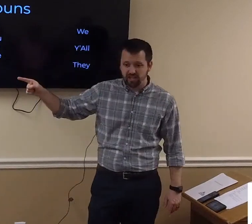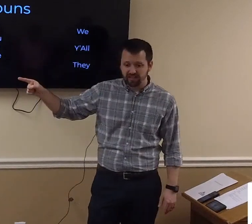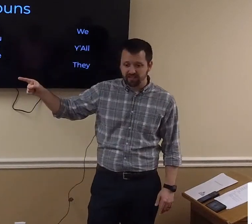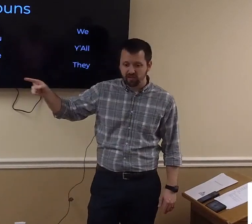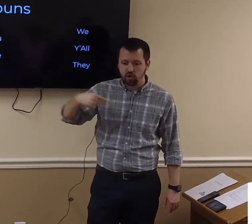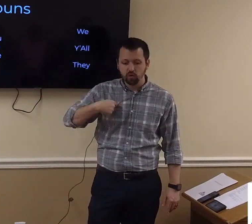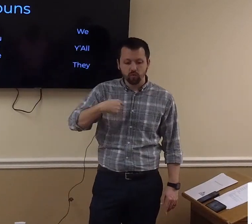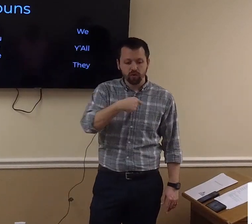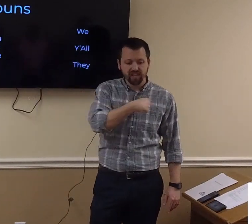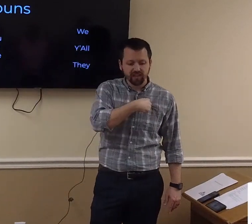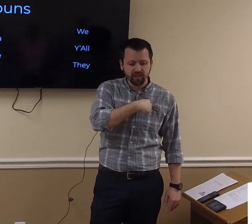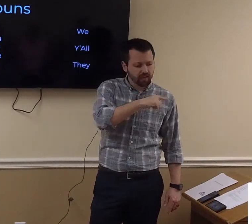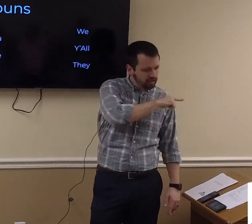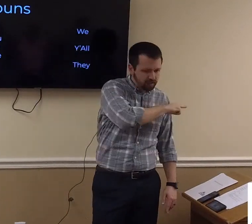it, we,